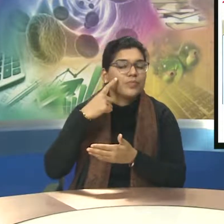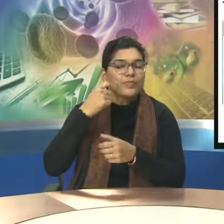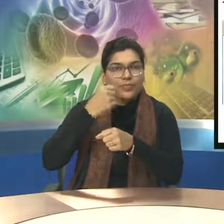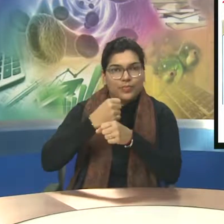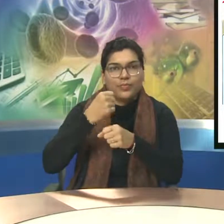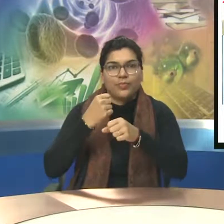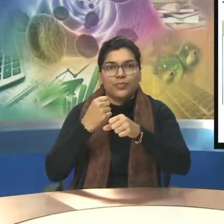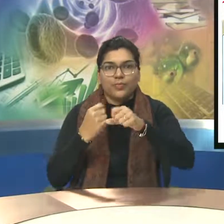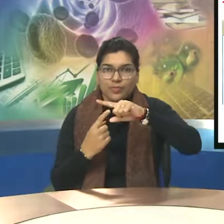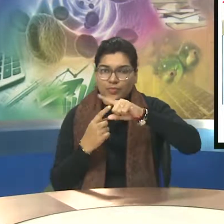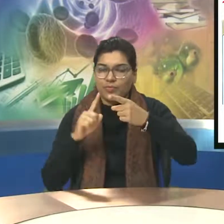text